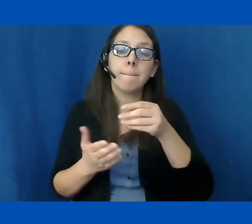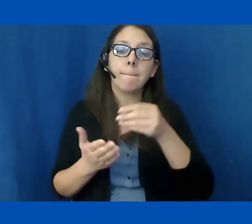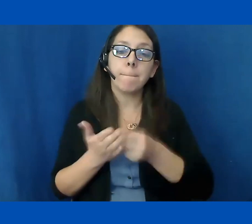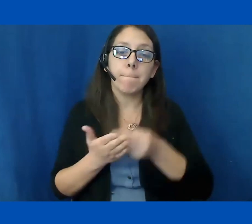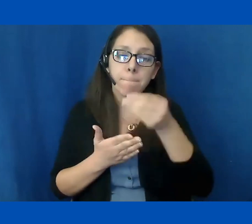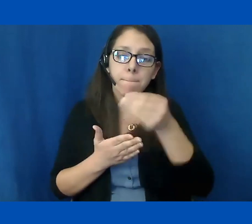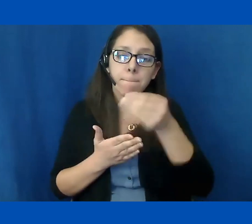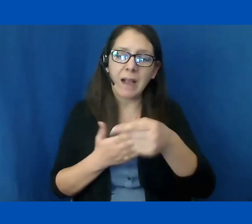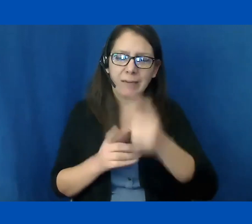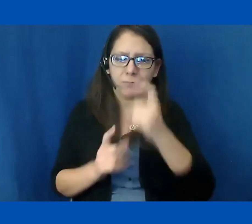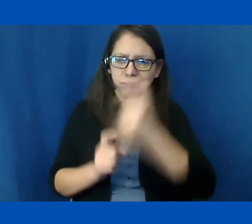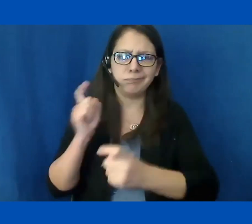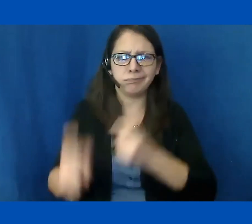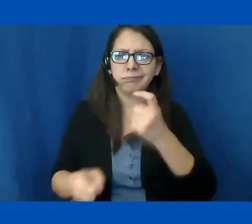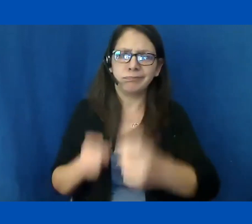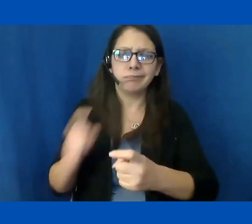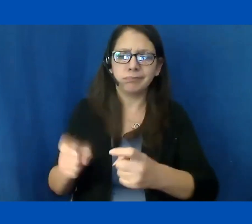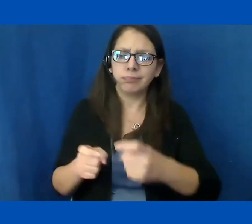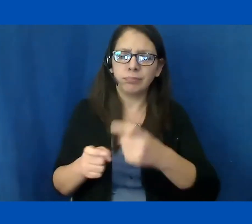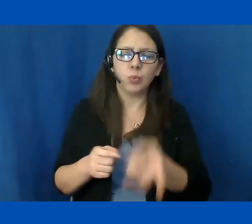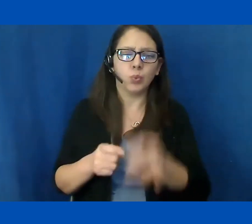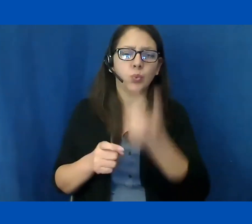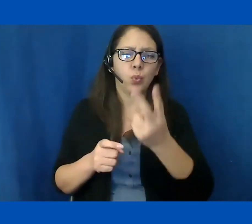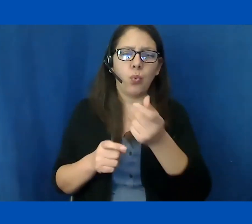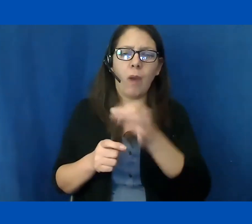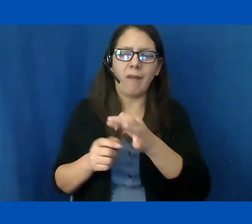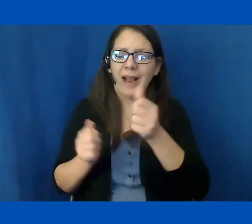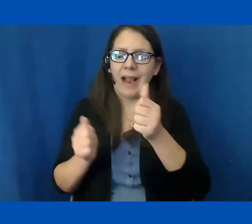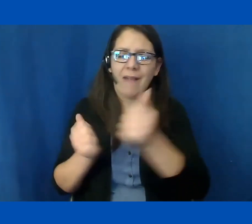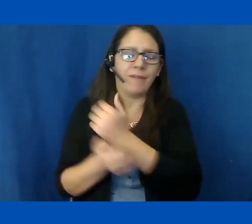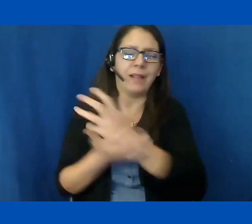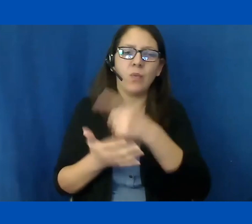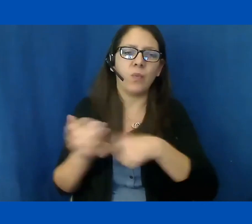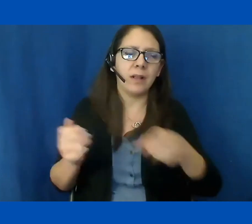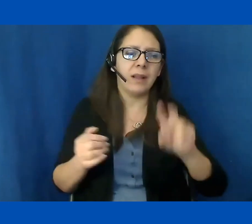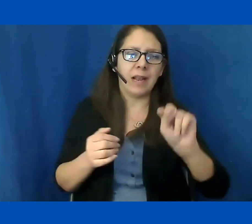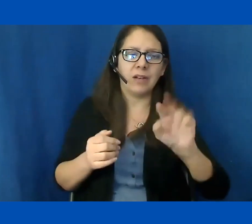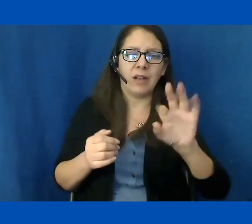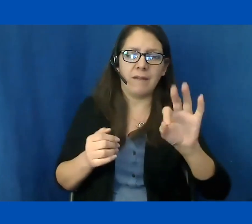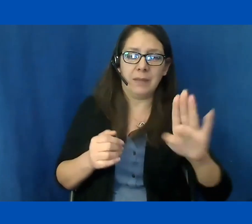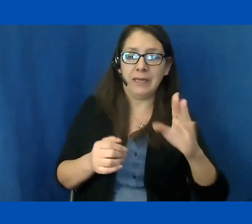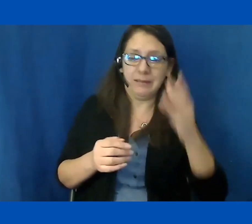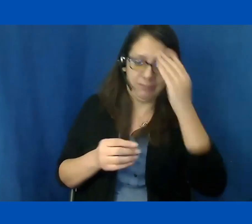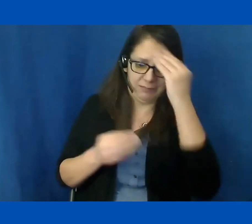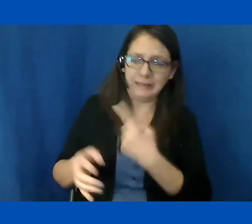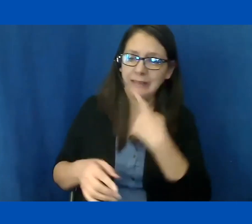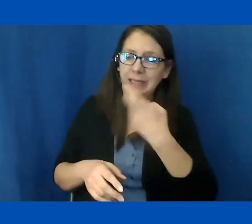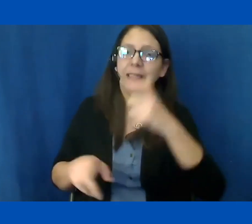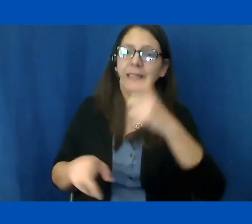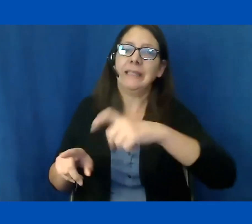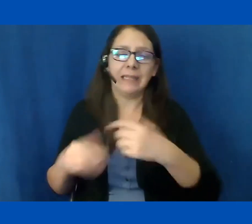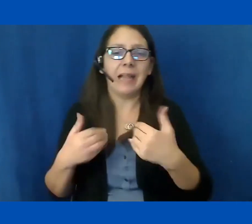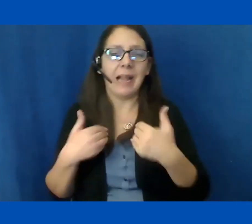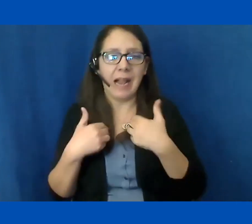everything based on what the NFB said, because then he could have a home office when he was too sick, because he got